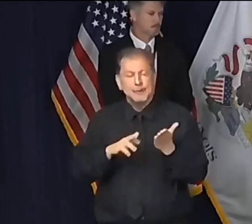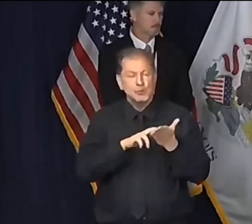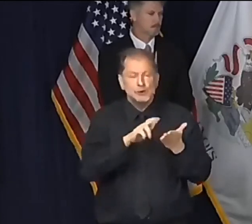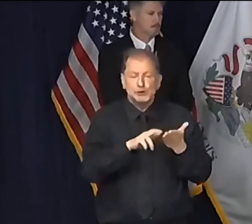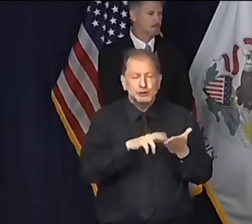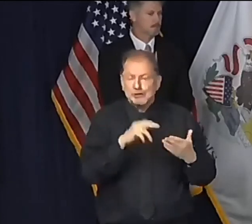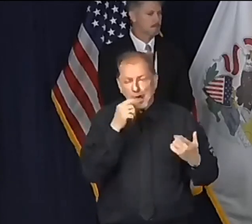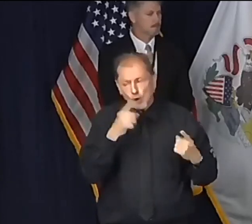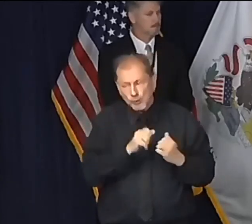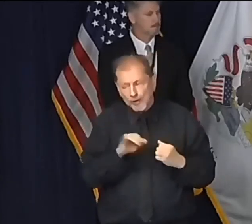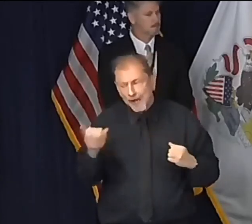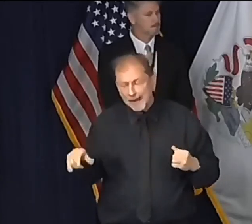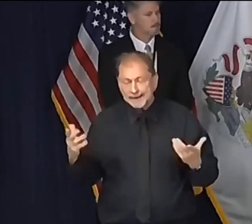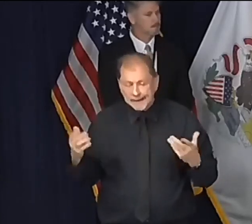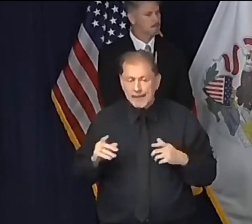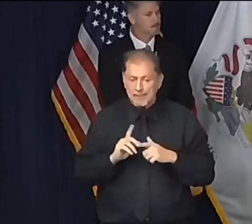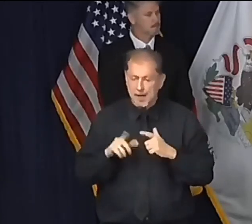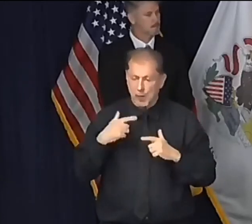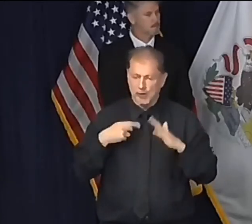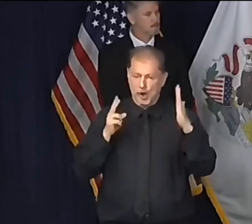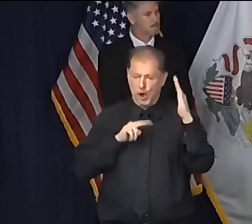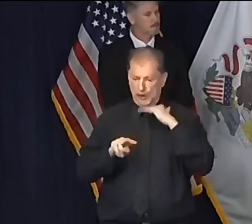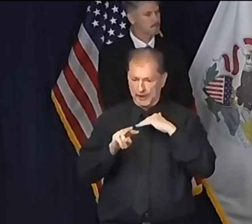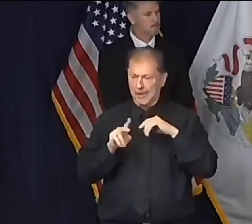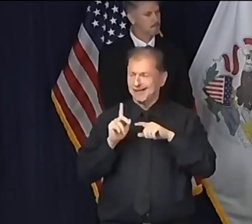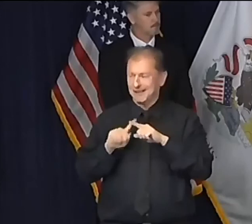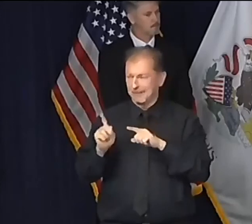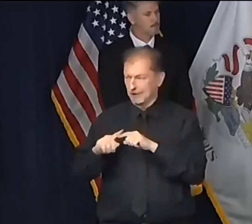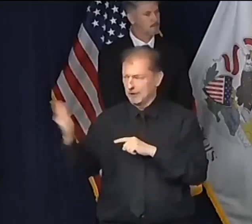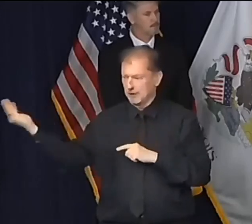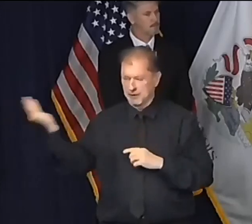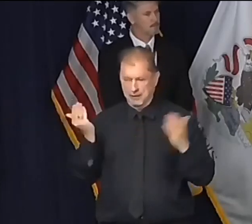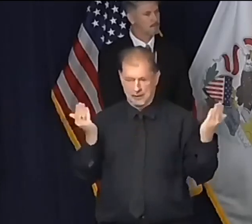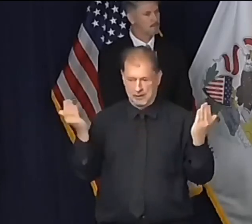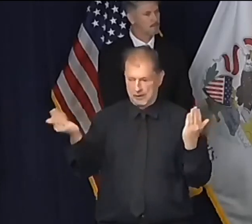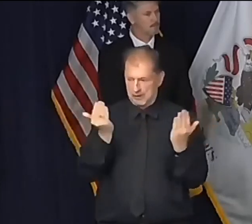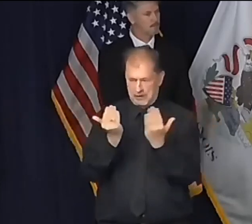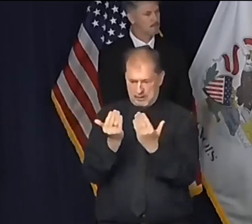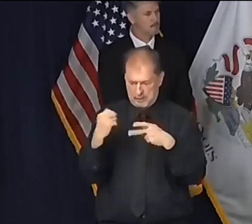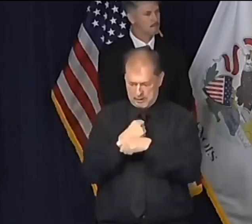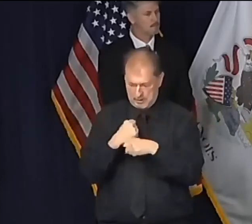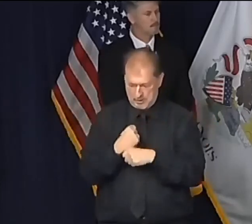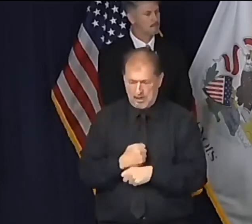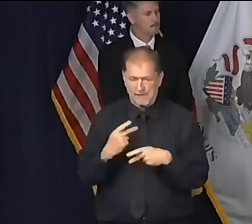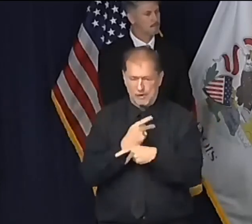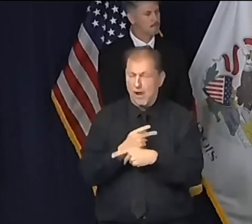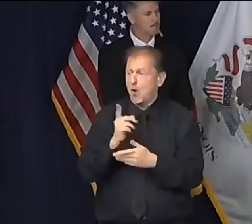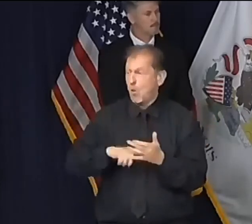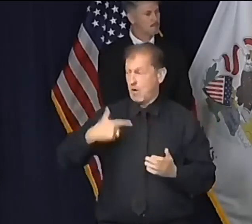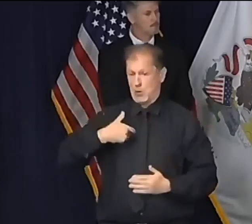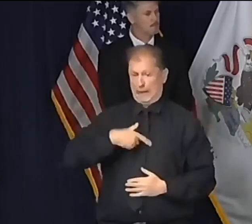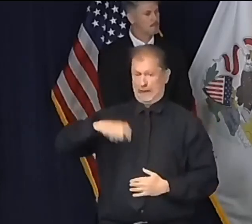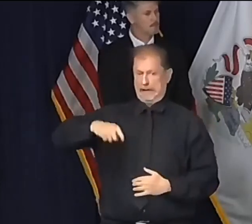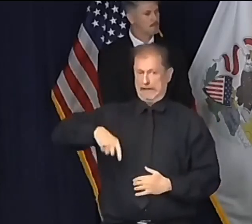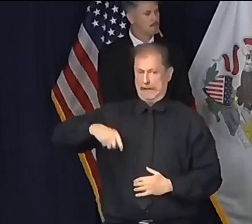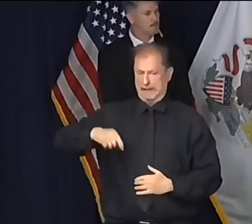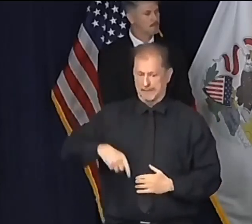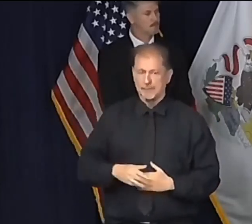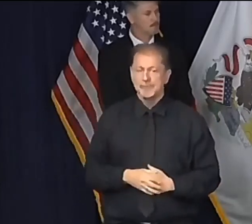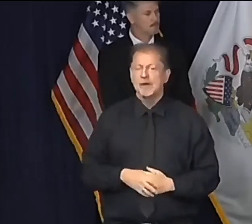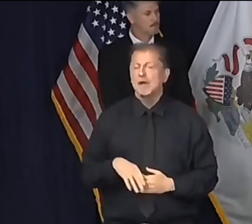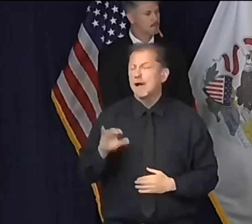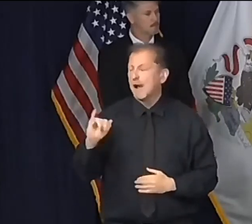is that, that we look at multiple models for the state of Illinois. When I see that the